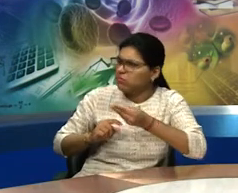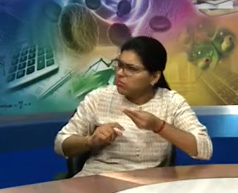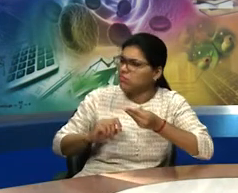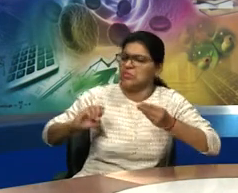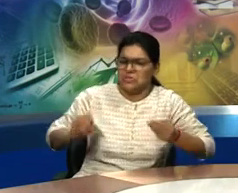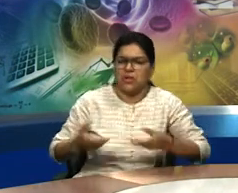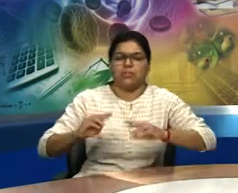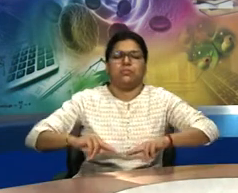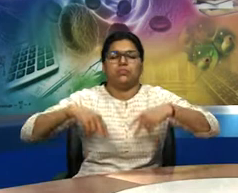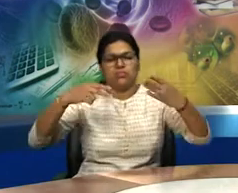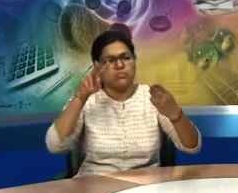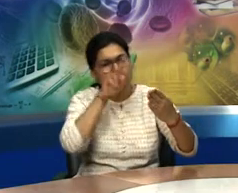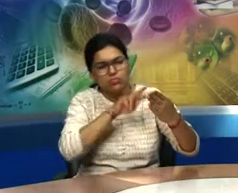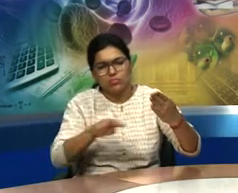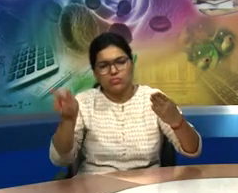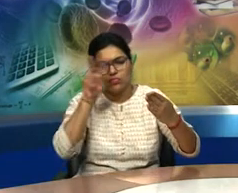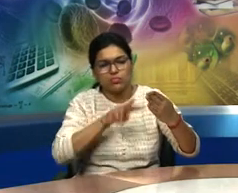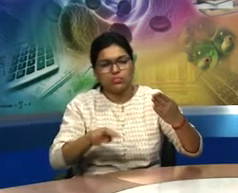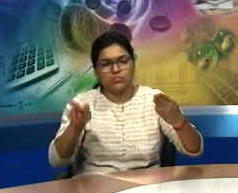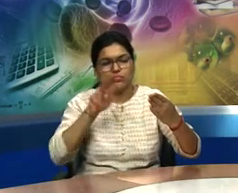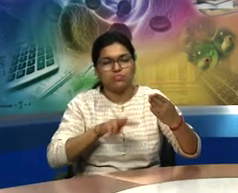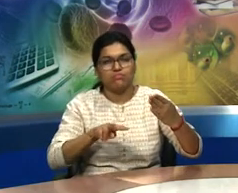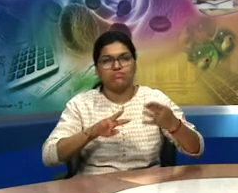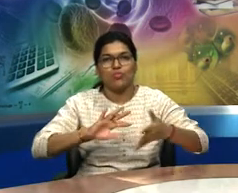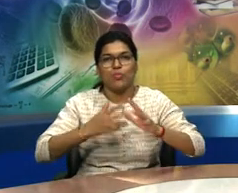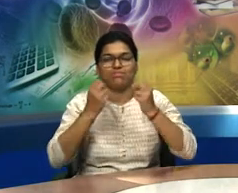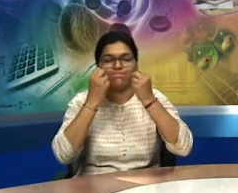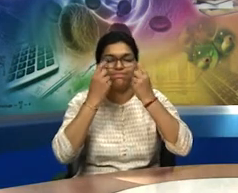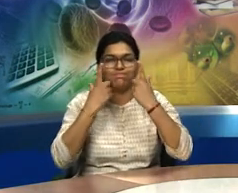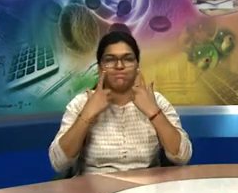He read it through and tears trickled down his cheeks,